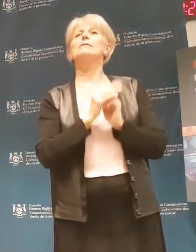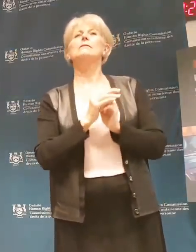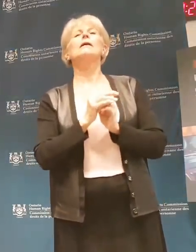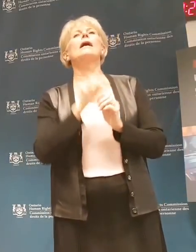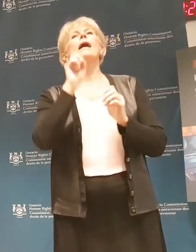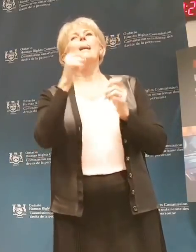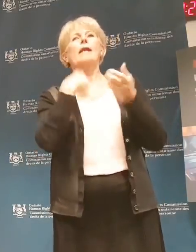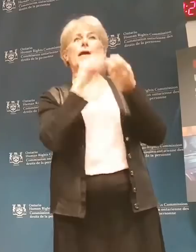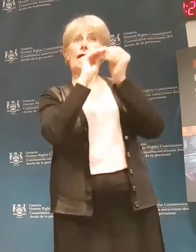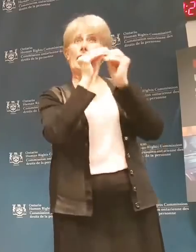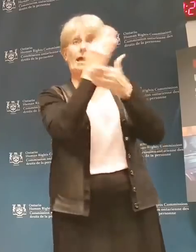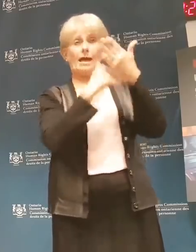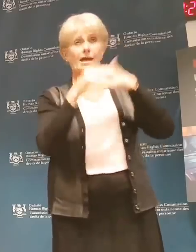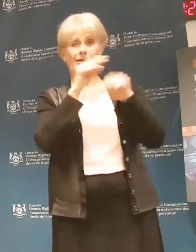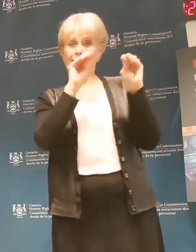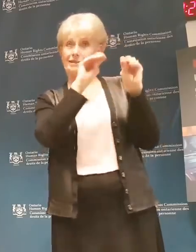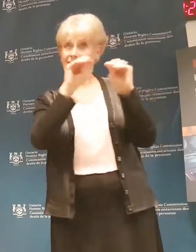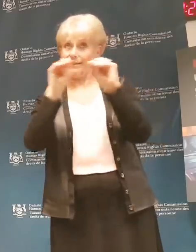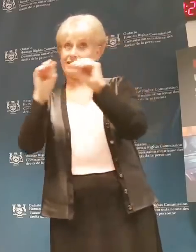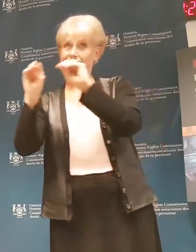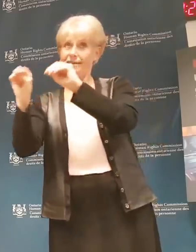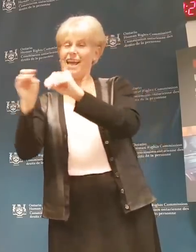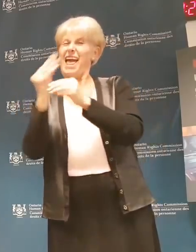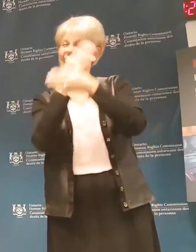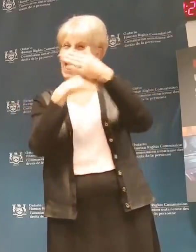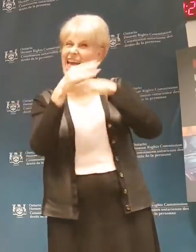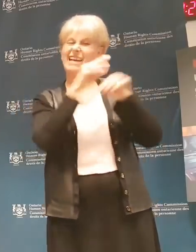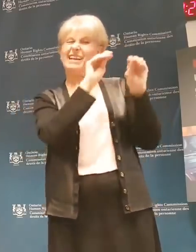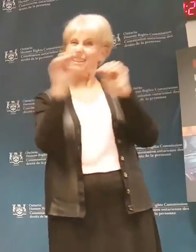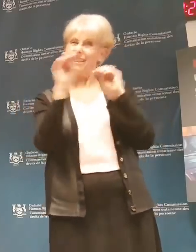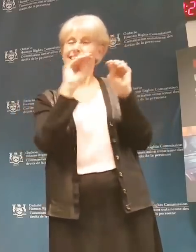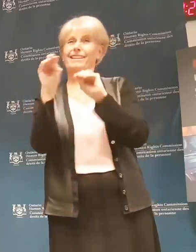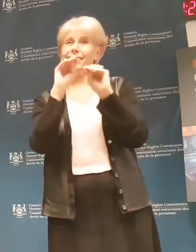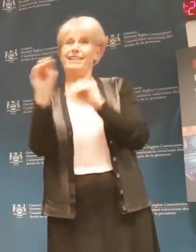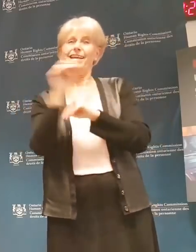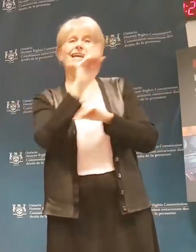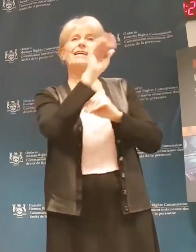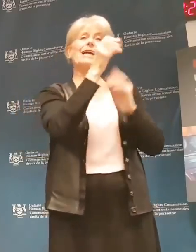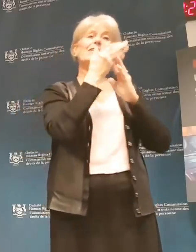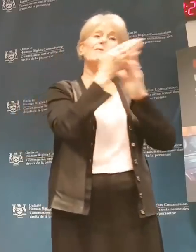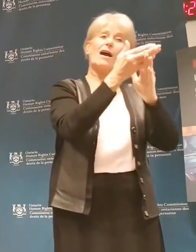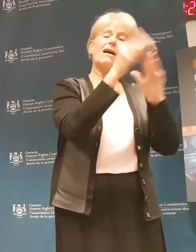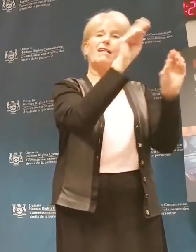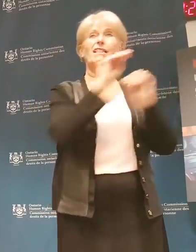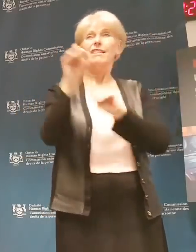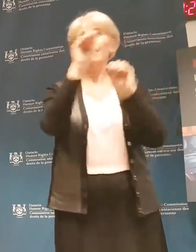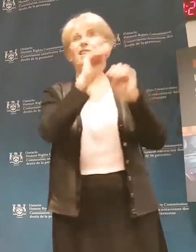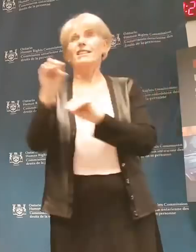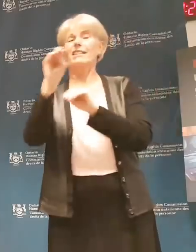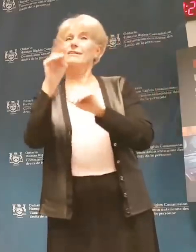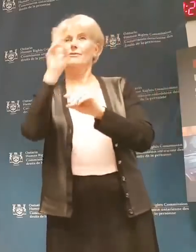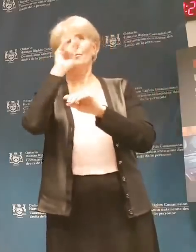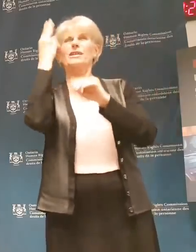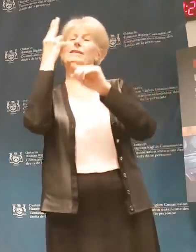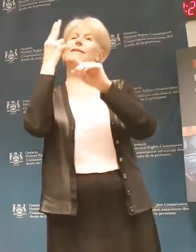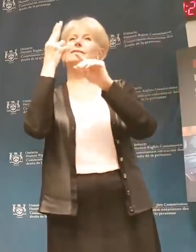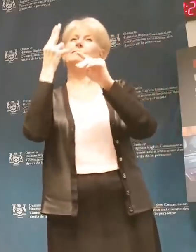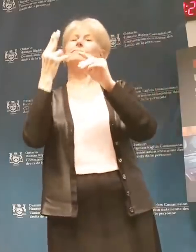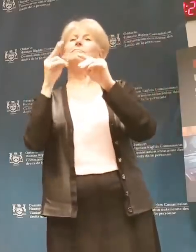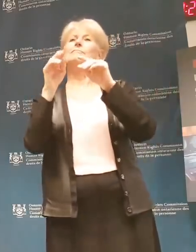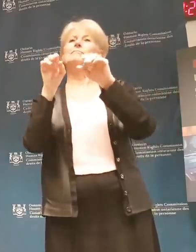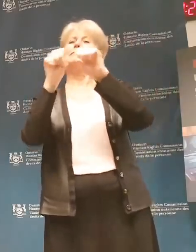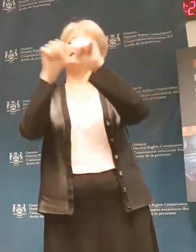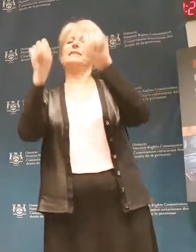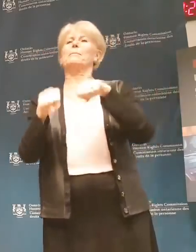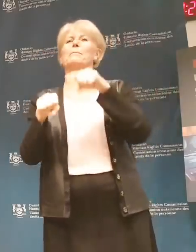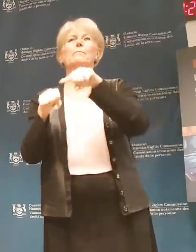be coded, meaning that it had to be manually entered from case file materials into a unique or an original data set. There